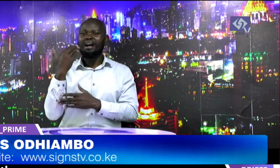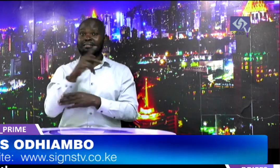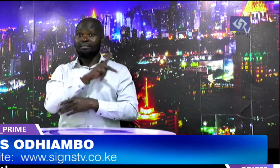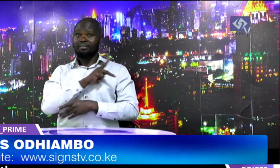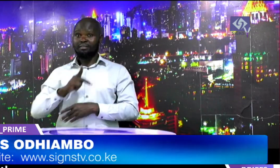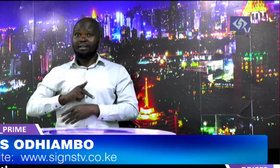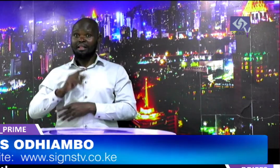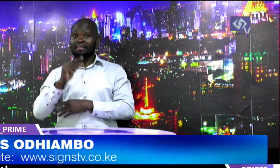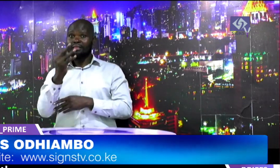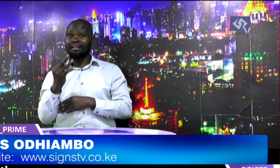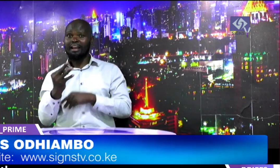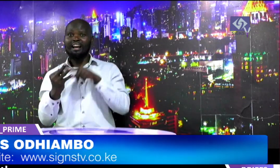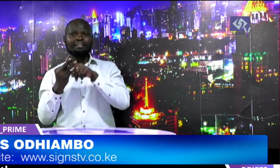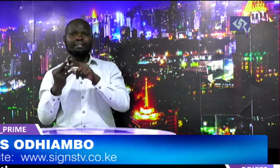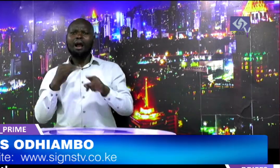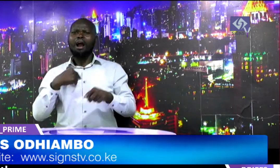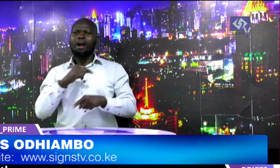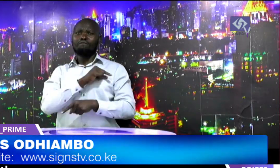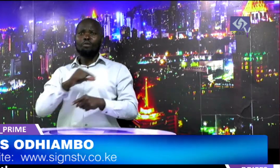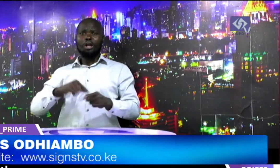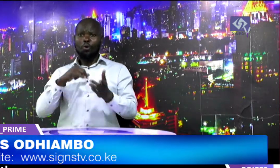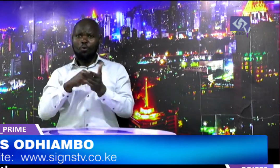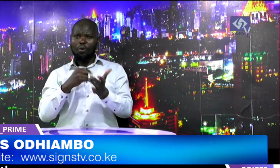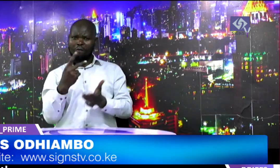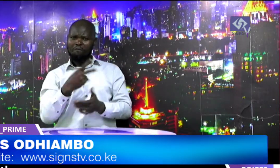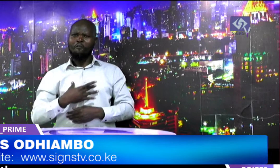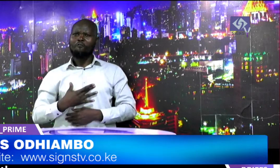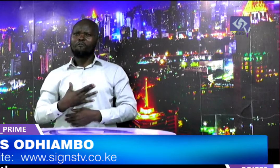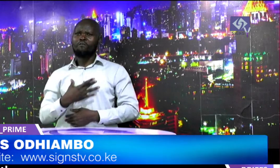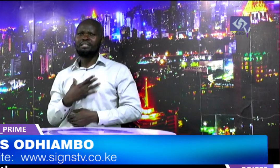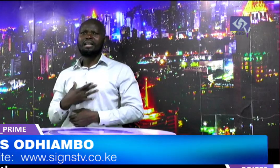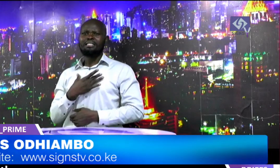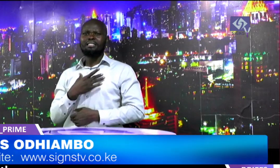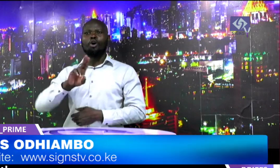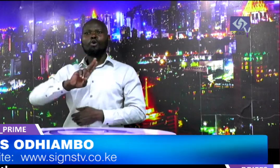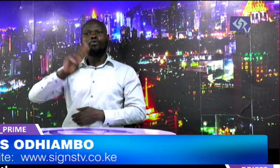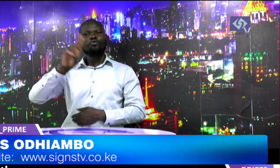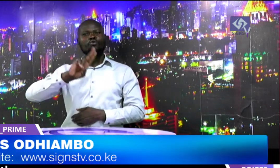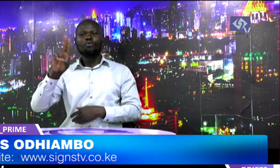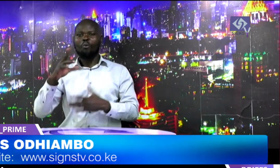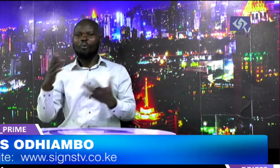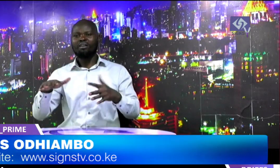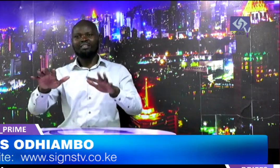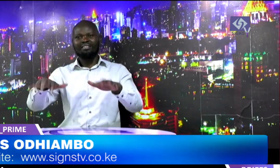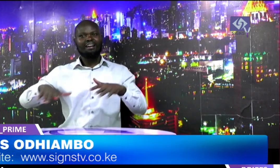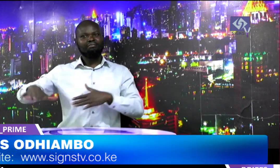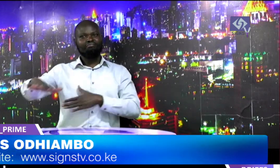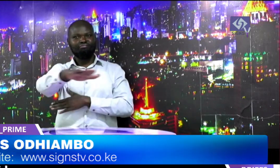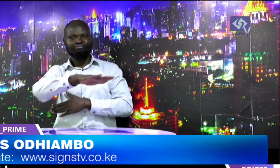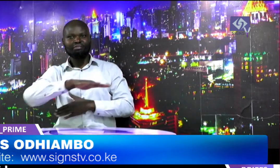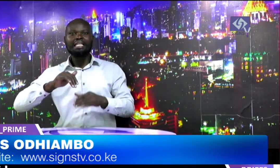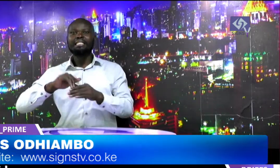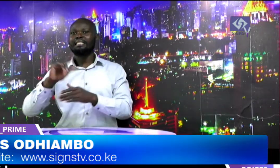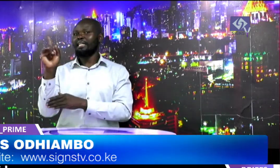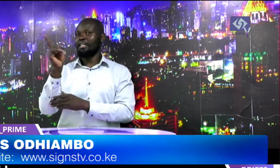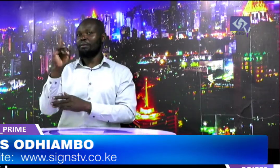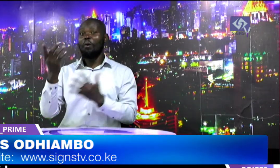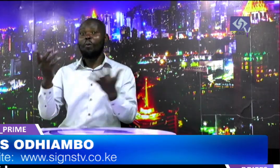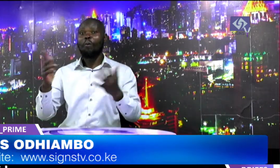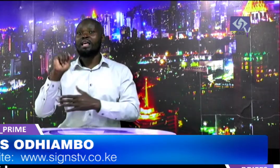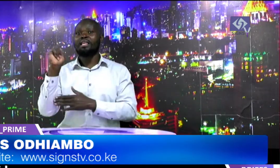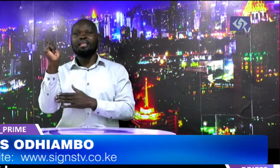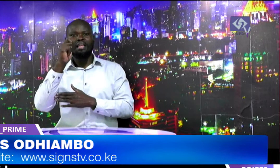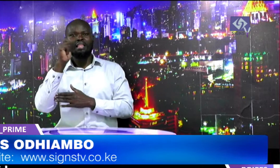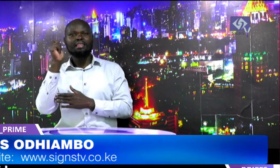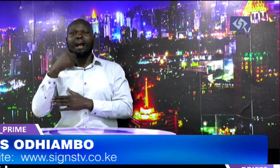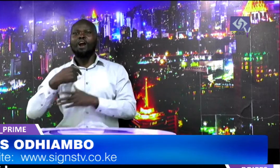Royal Majesties, on a 4-day visit to the country, where the king is expected to acknowledge painful aspects